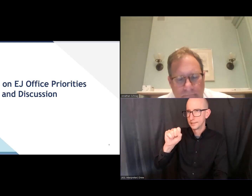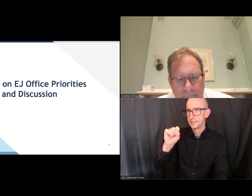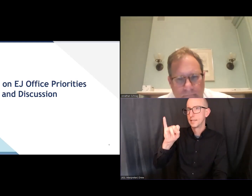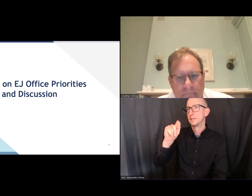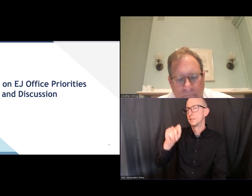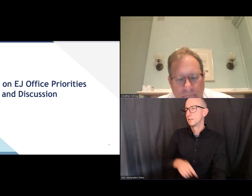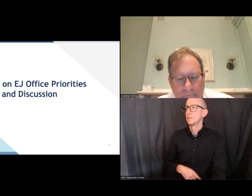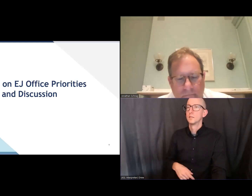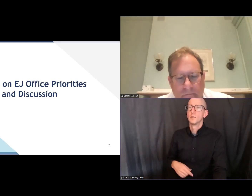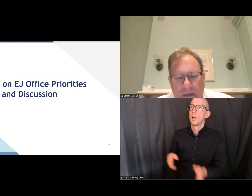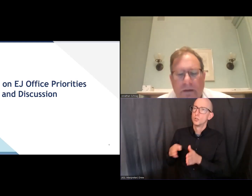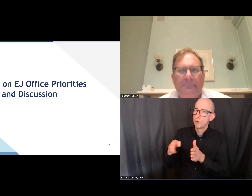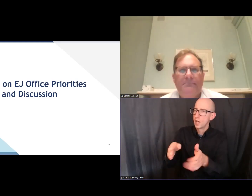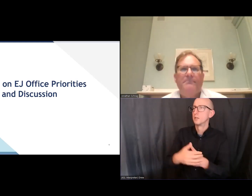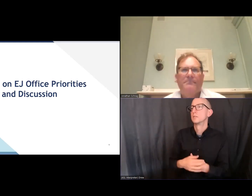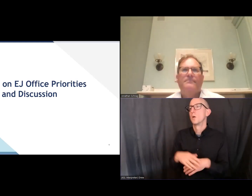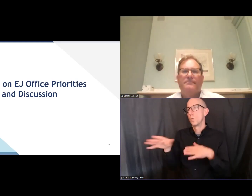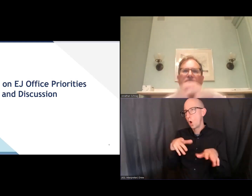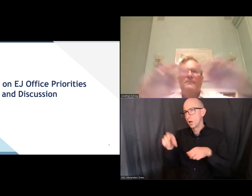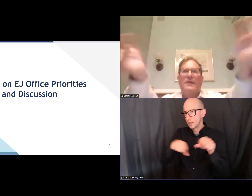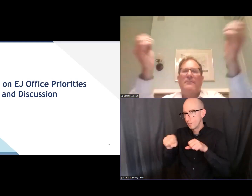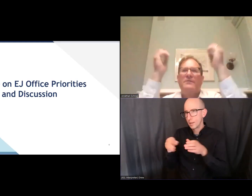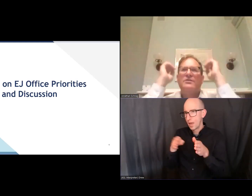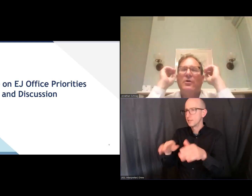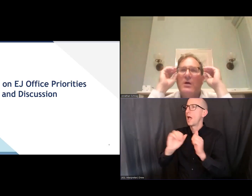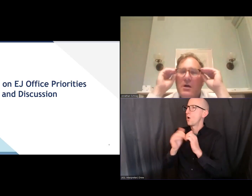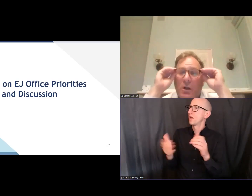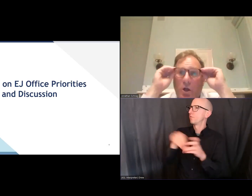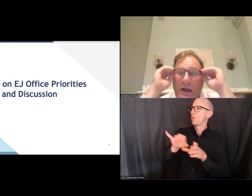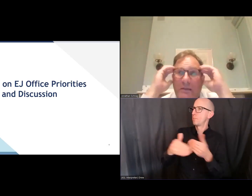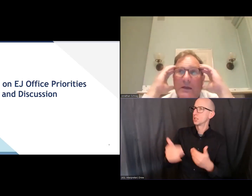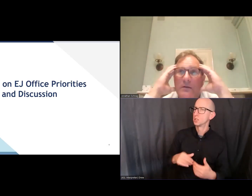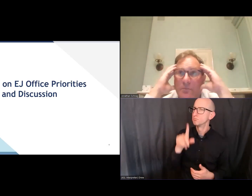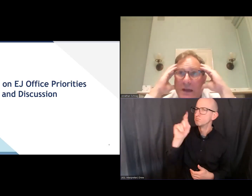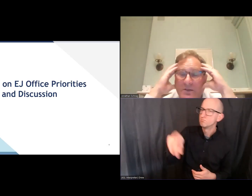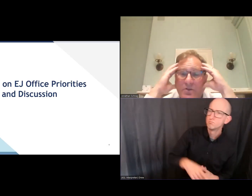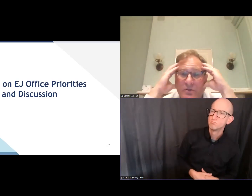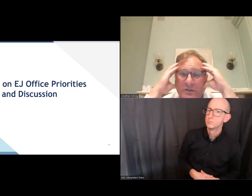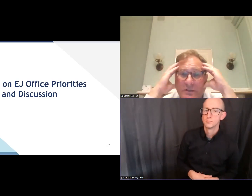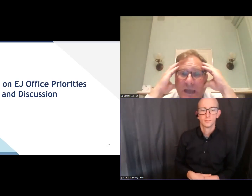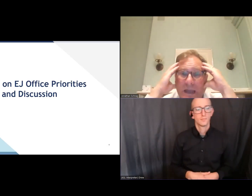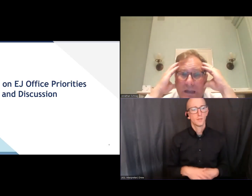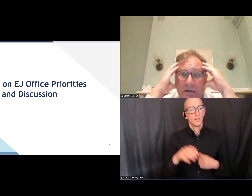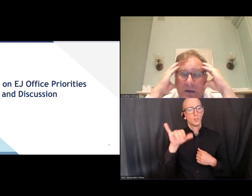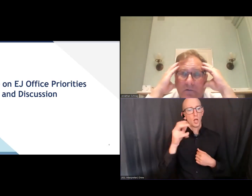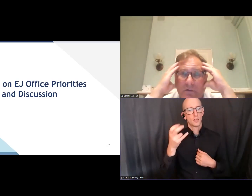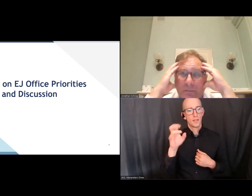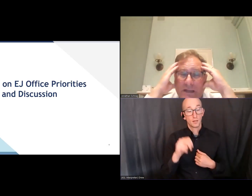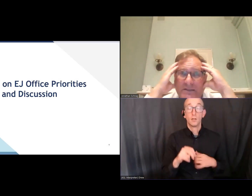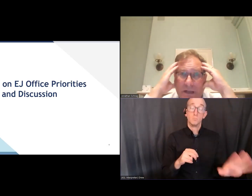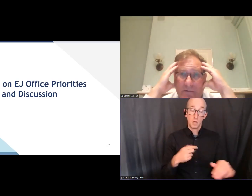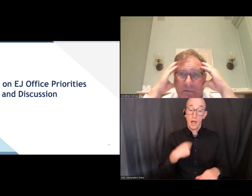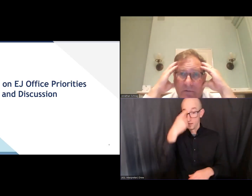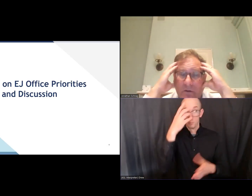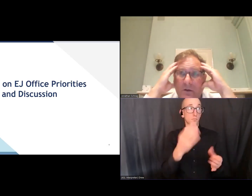ped paths, so forth, being part of the process. Yeah. So look, I think so. Massachusetts is ahead of